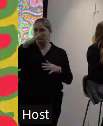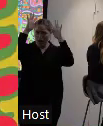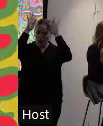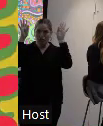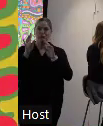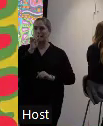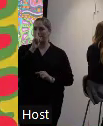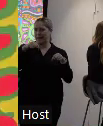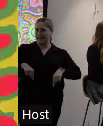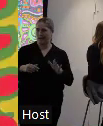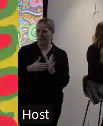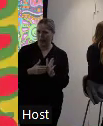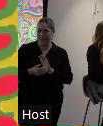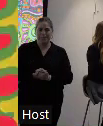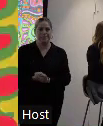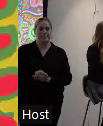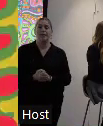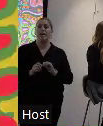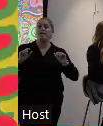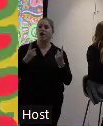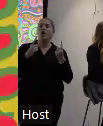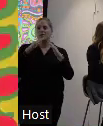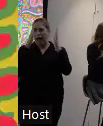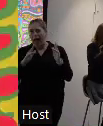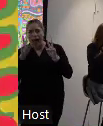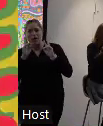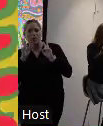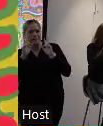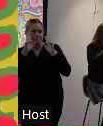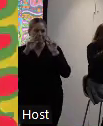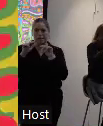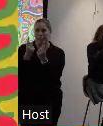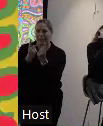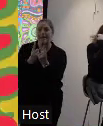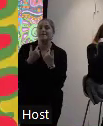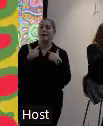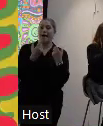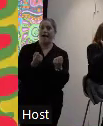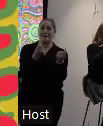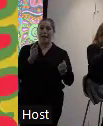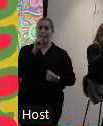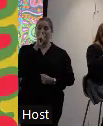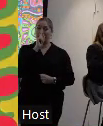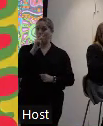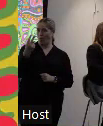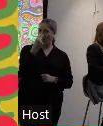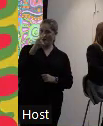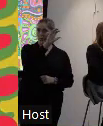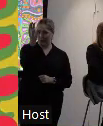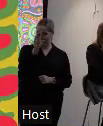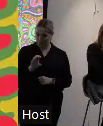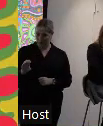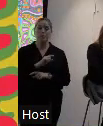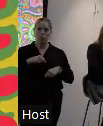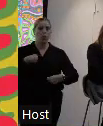So today's event is hybrid, so we have some people joining us via Zoom, and we will be recording through Zoom.